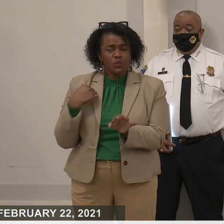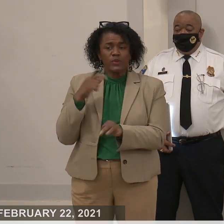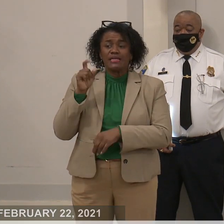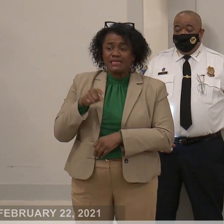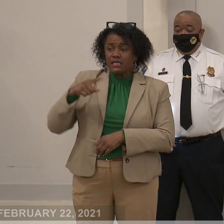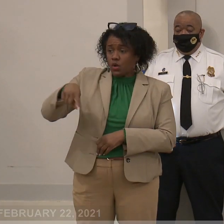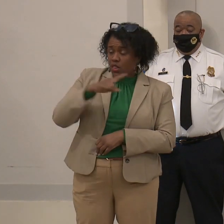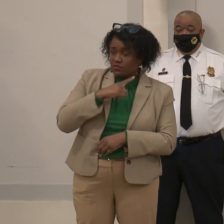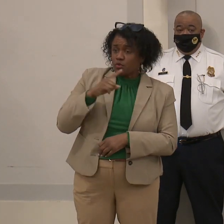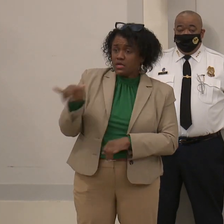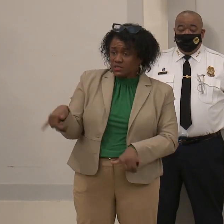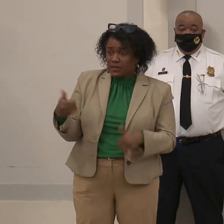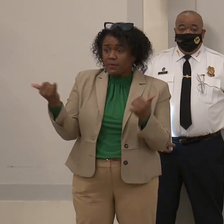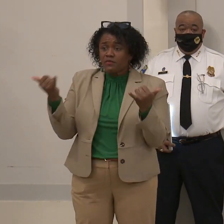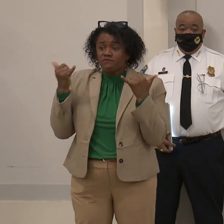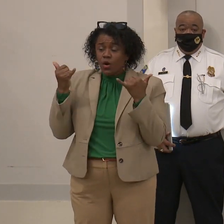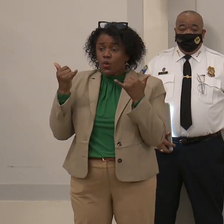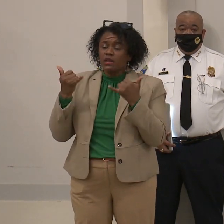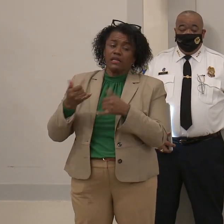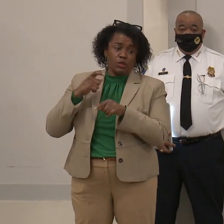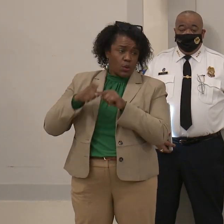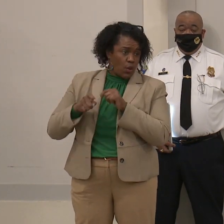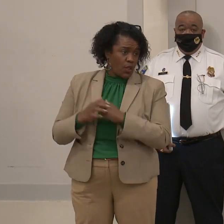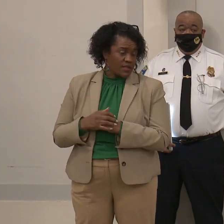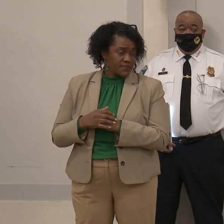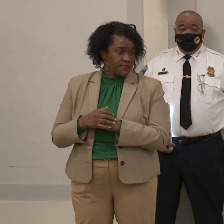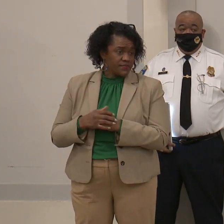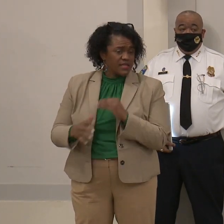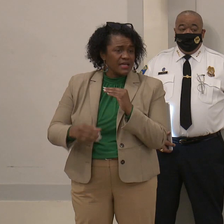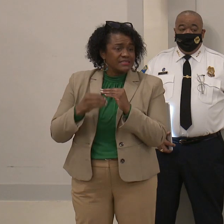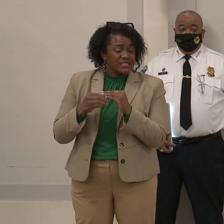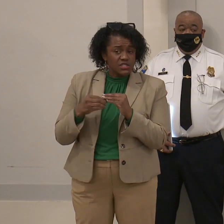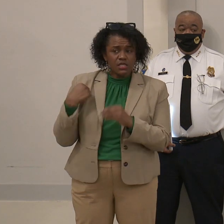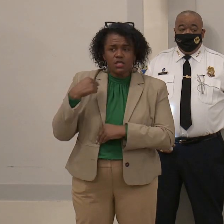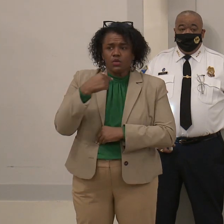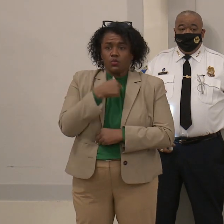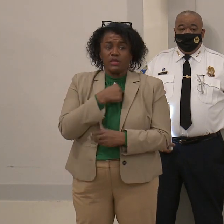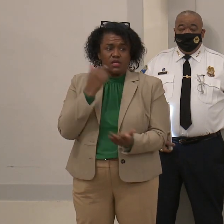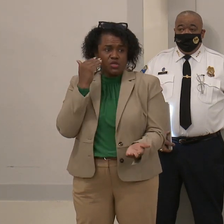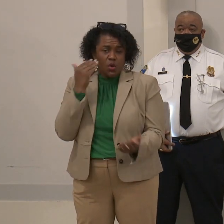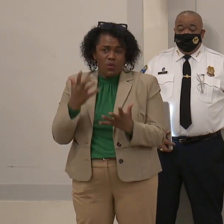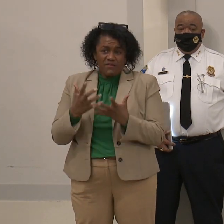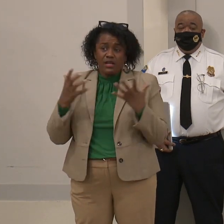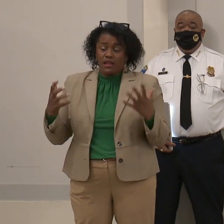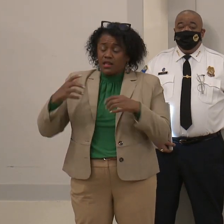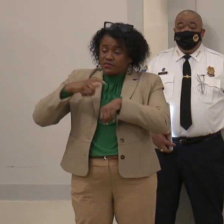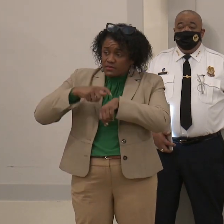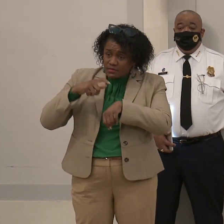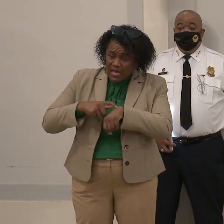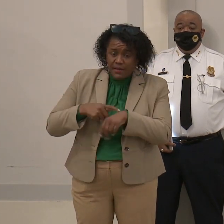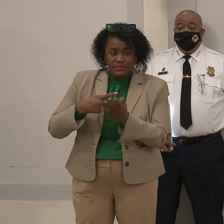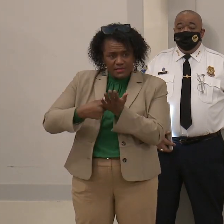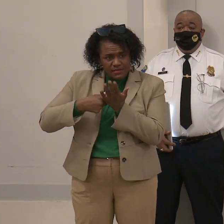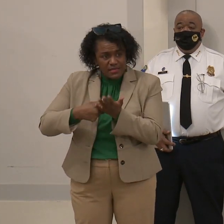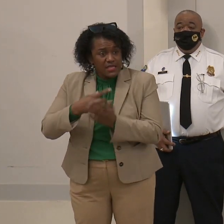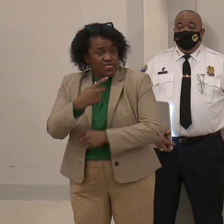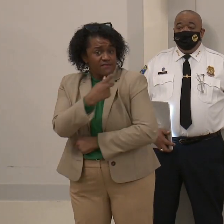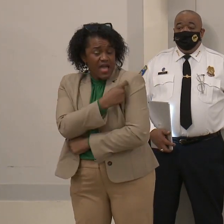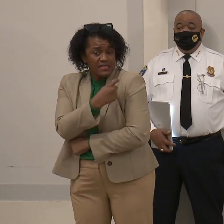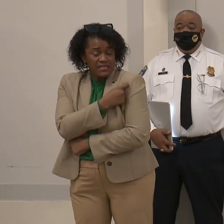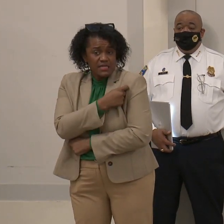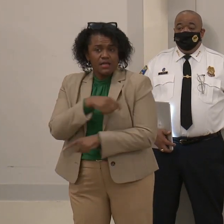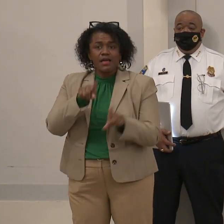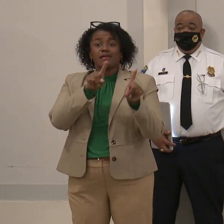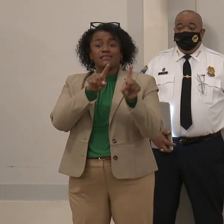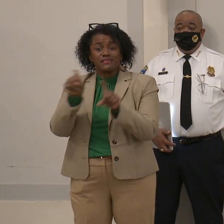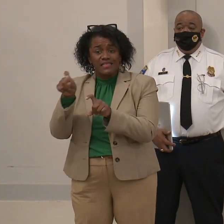pick up the phone when MD COVID calls. Additionally, while we have spent a great deal of time discussing the COVID-19 vaccine,